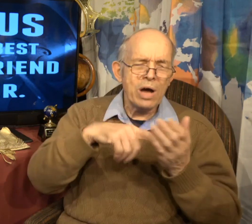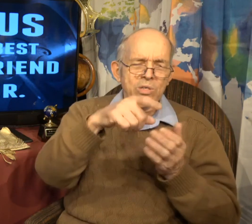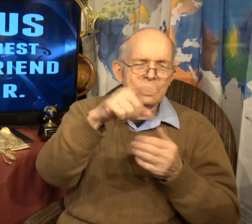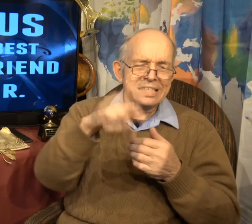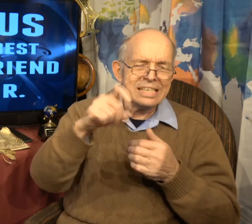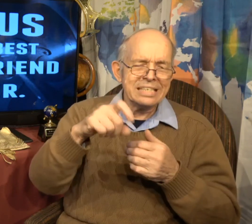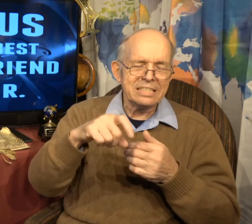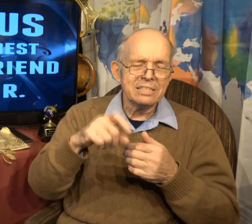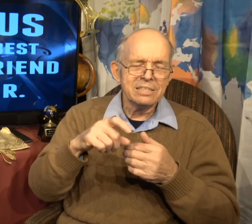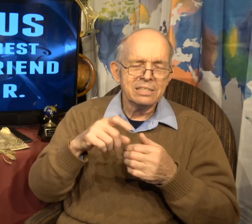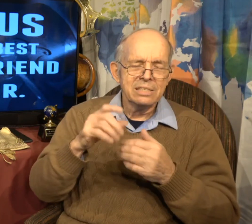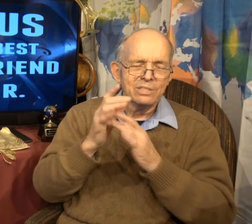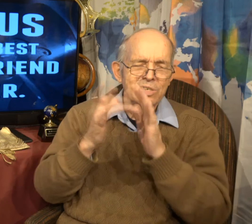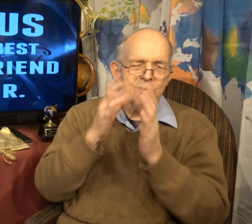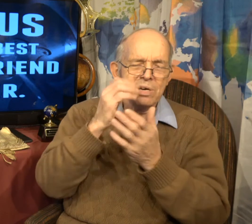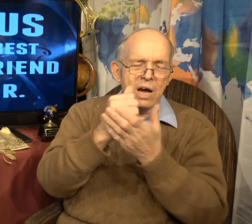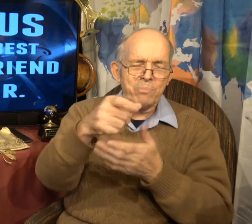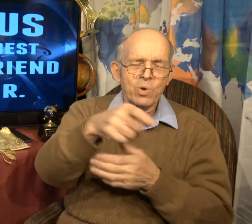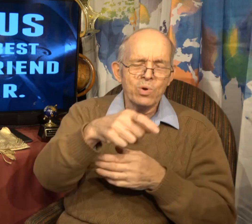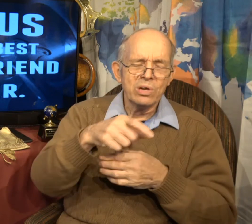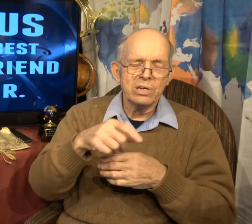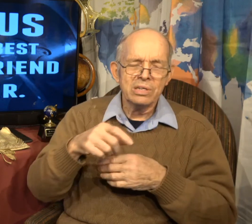you need. She will help you.